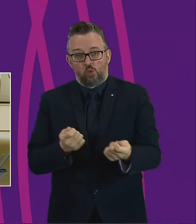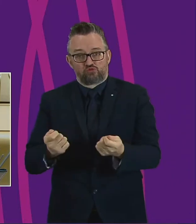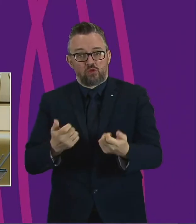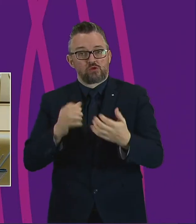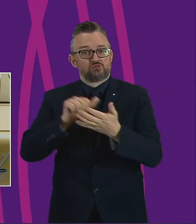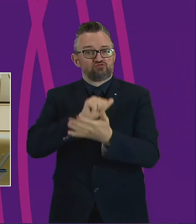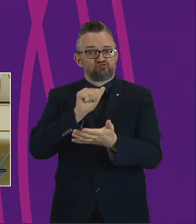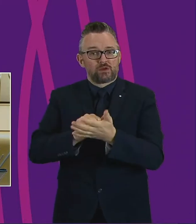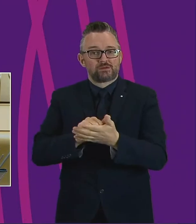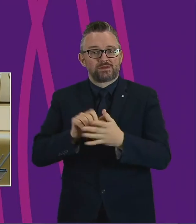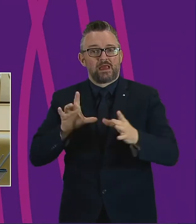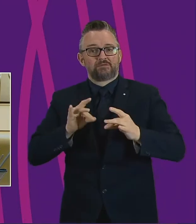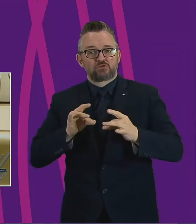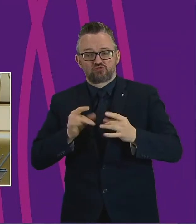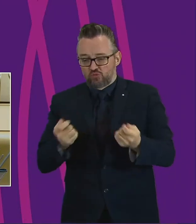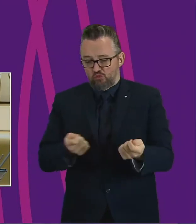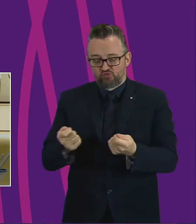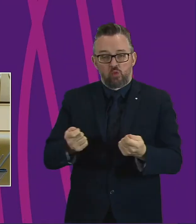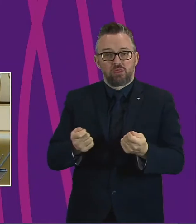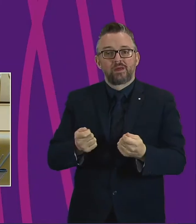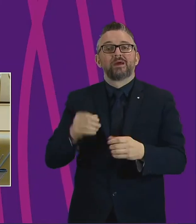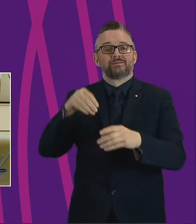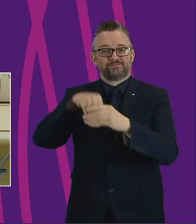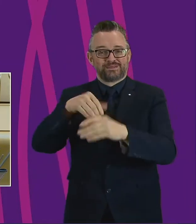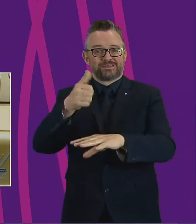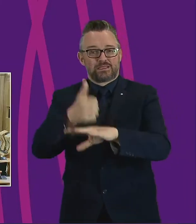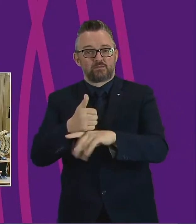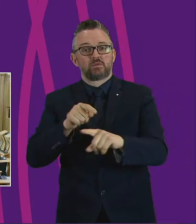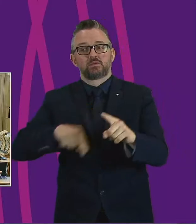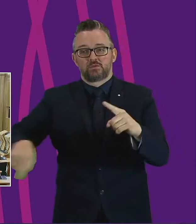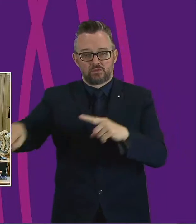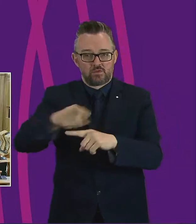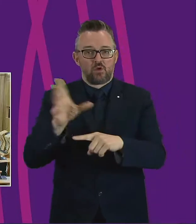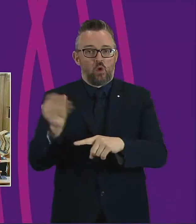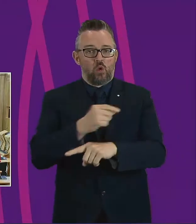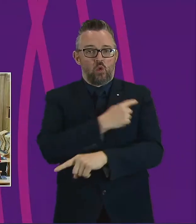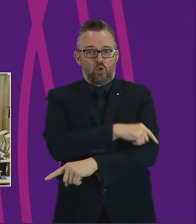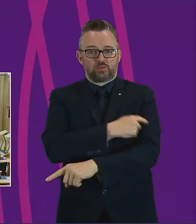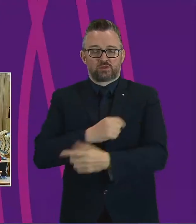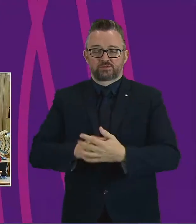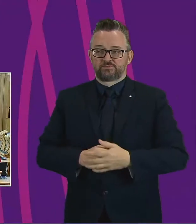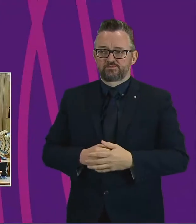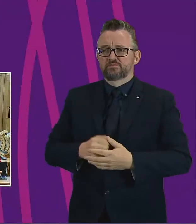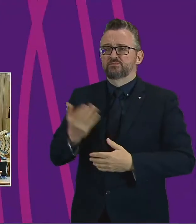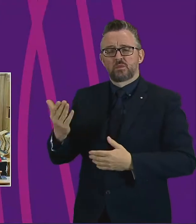place consistently across all our hospital settings. Monica Lennon.